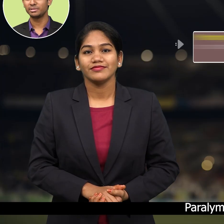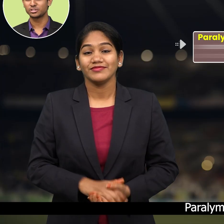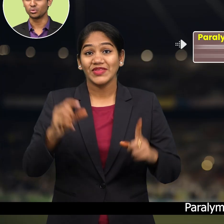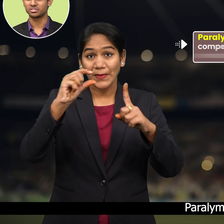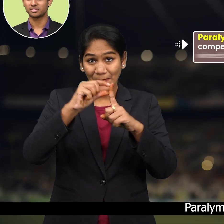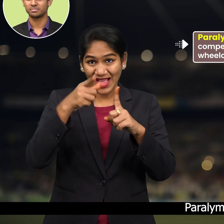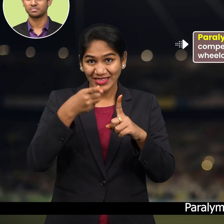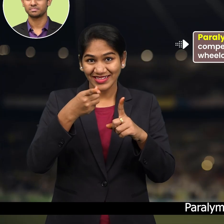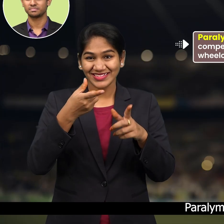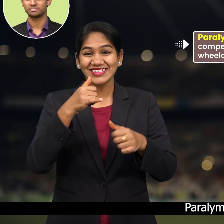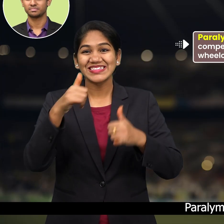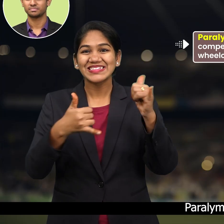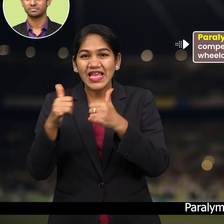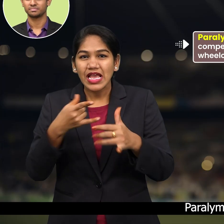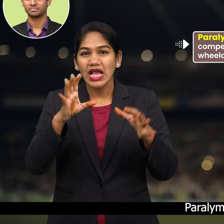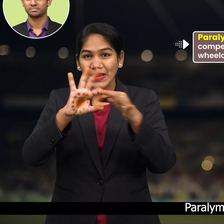Paralympic sports.